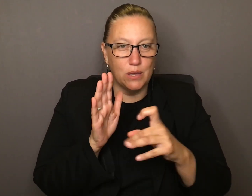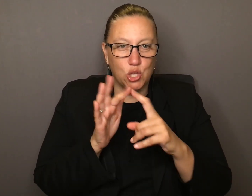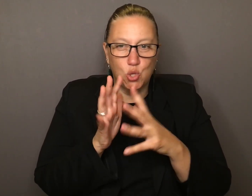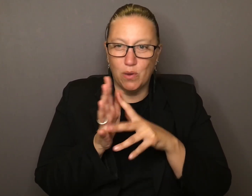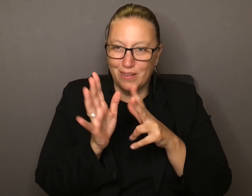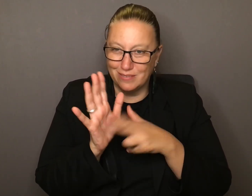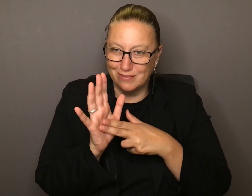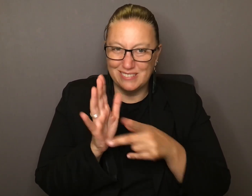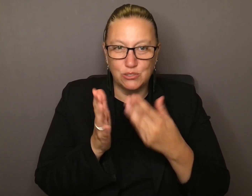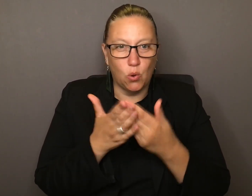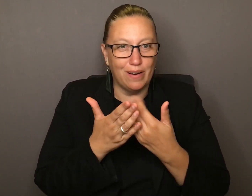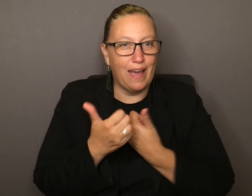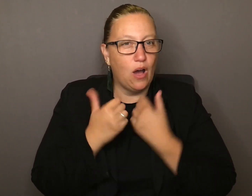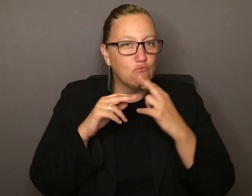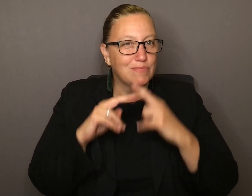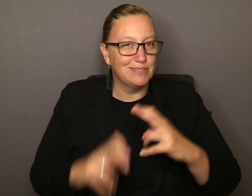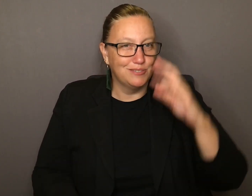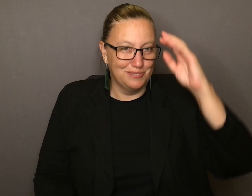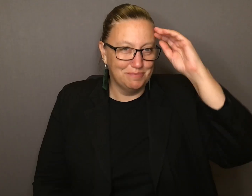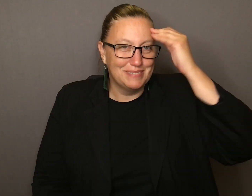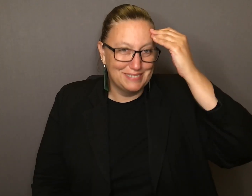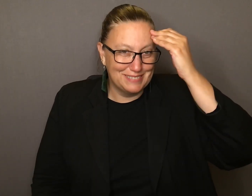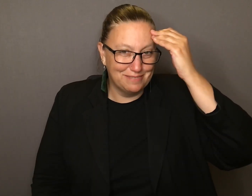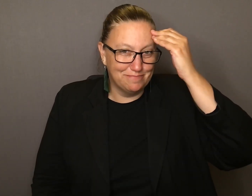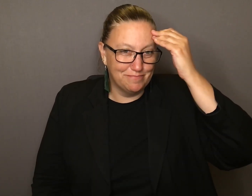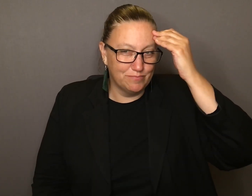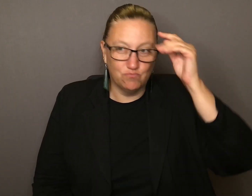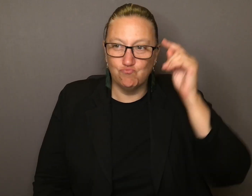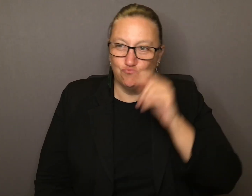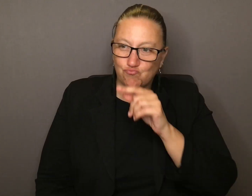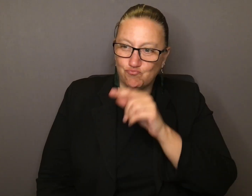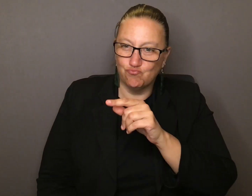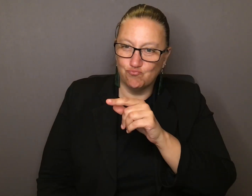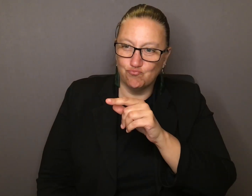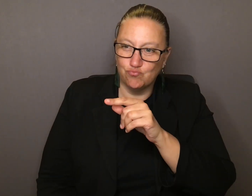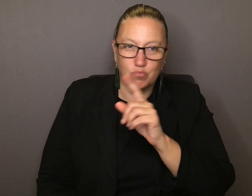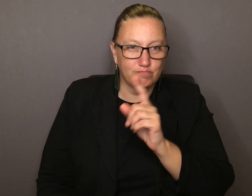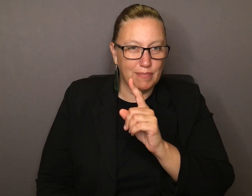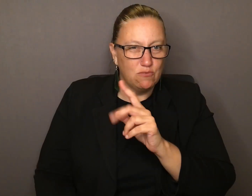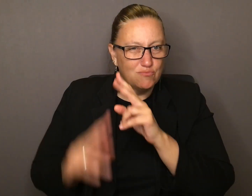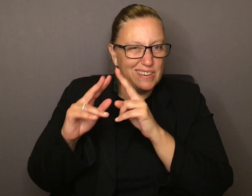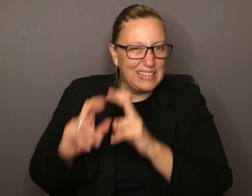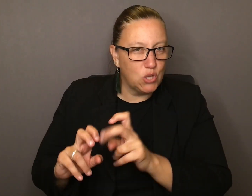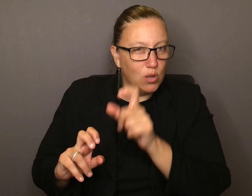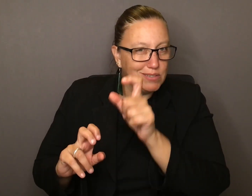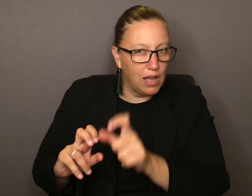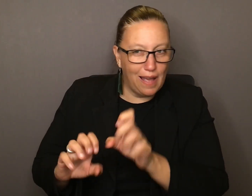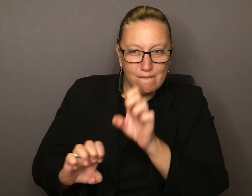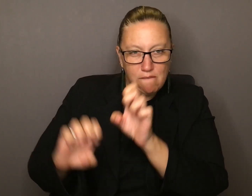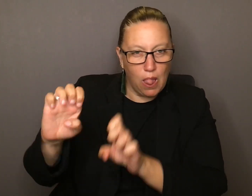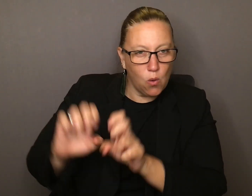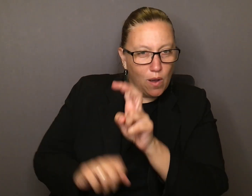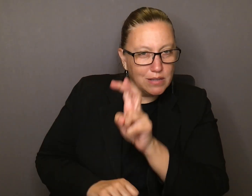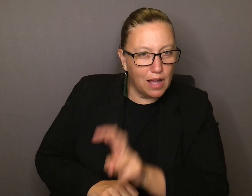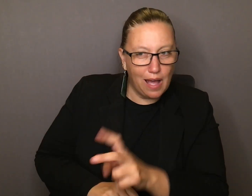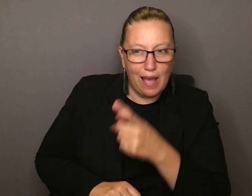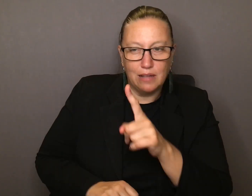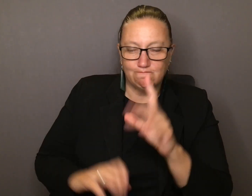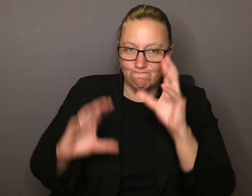research committee. She's a researcher, evaluator, and passionate advocate for co-design approaches